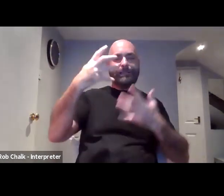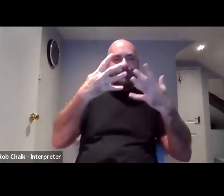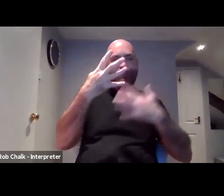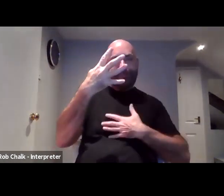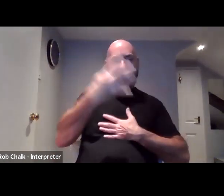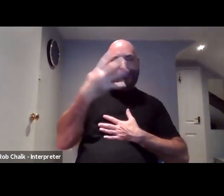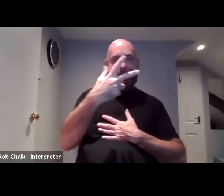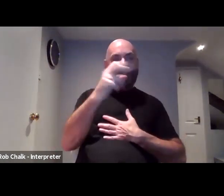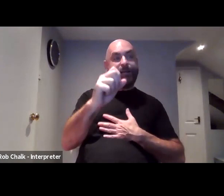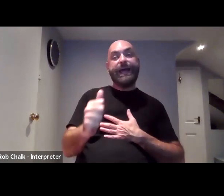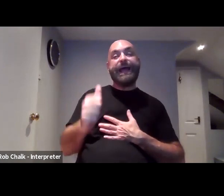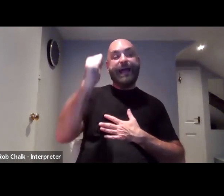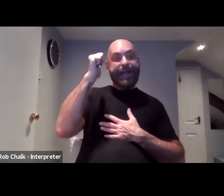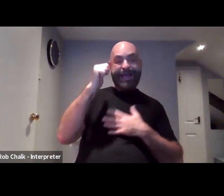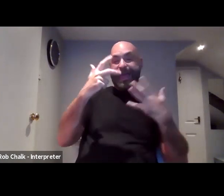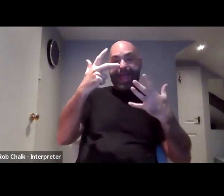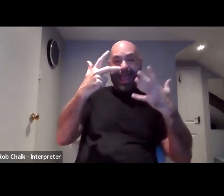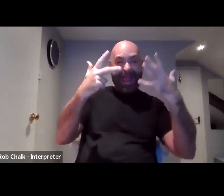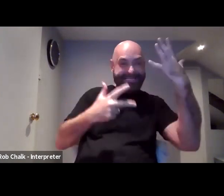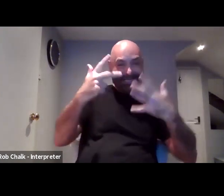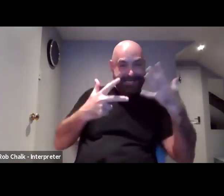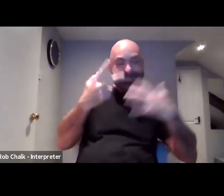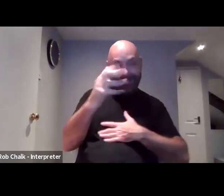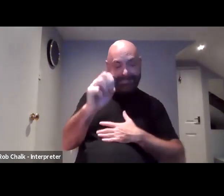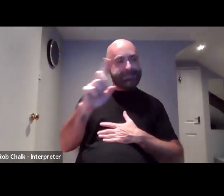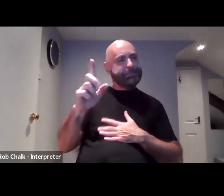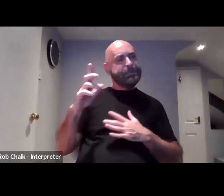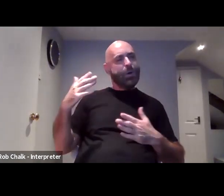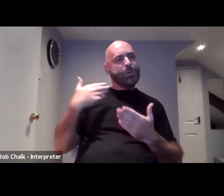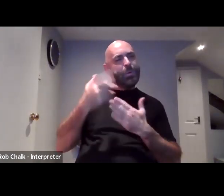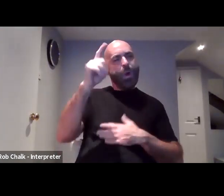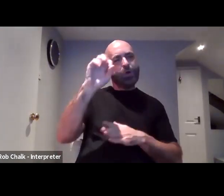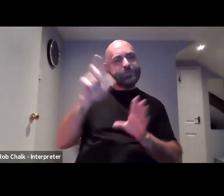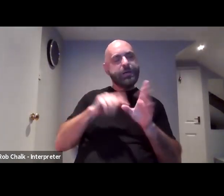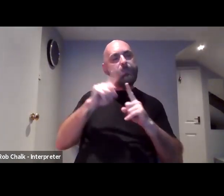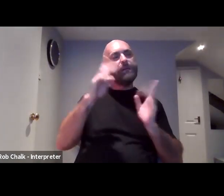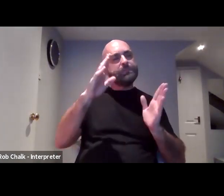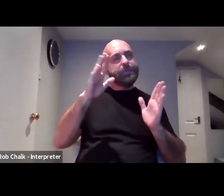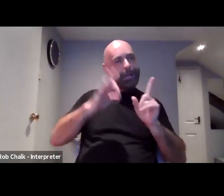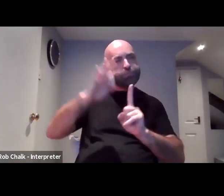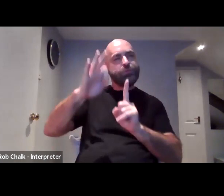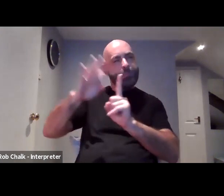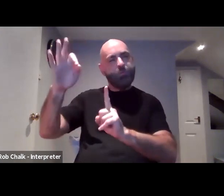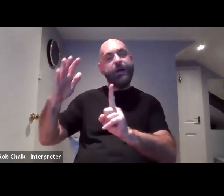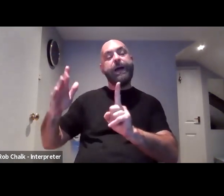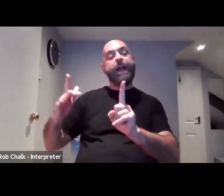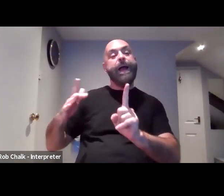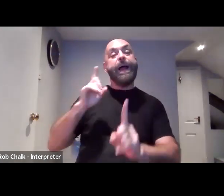took it back to 1890, on average, it had been improving about 1 year every 4 years. And then